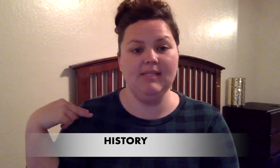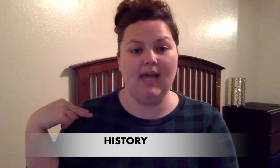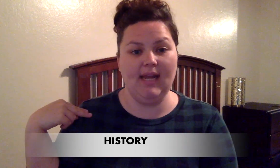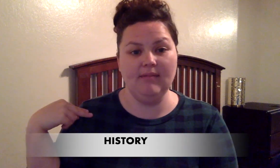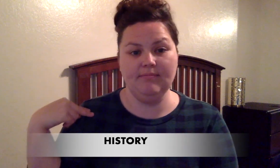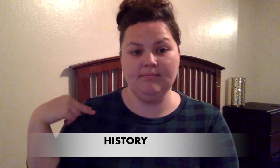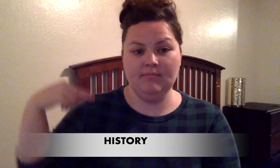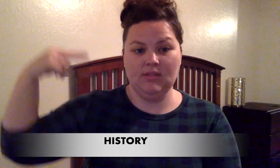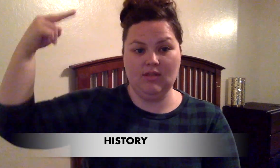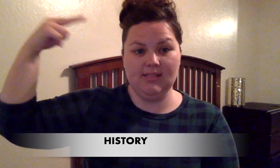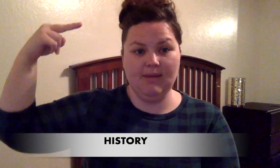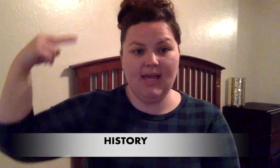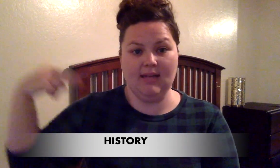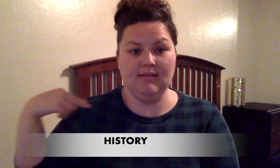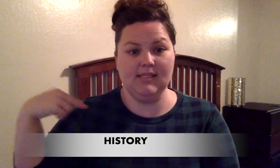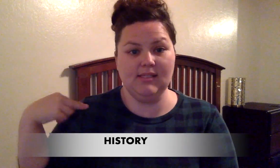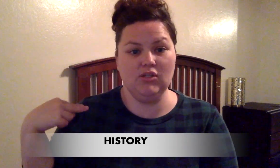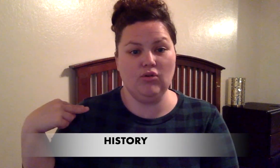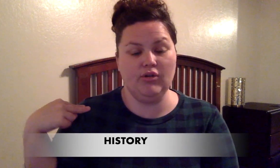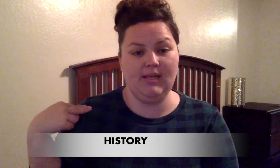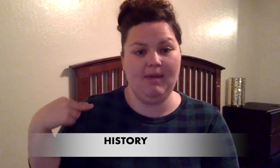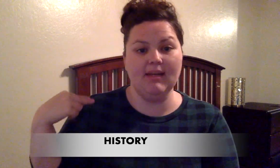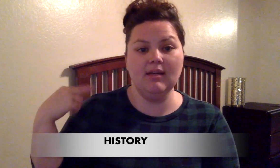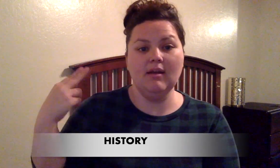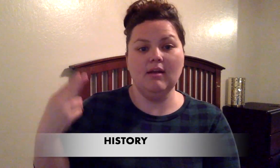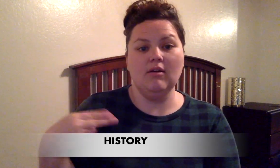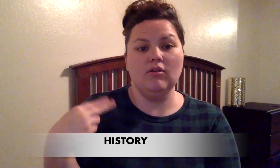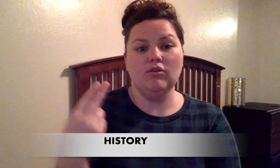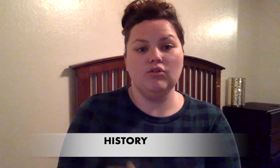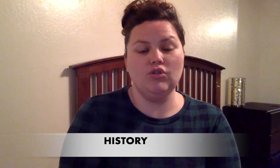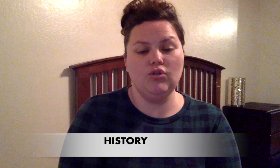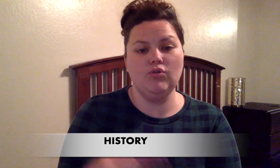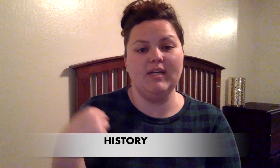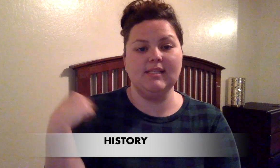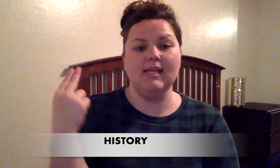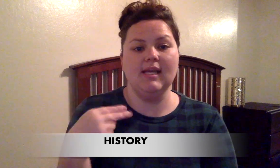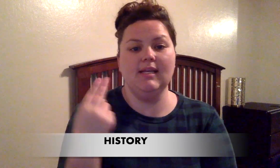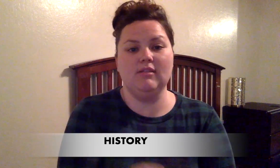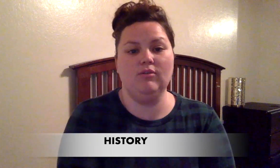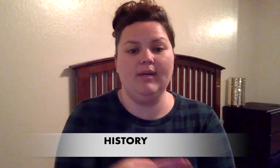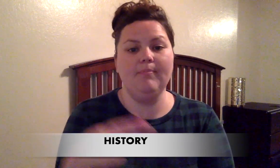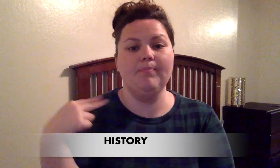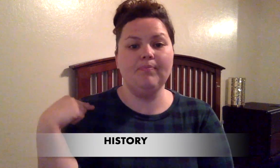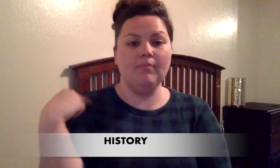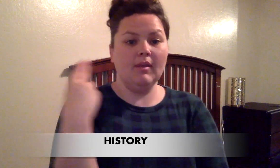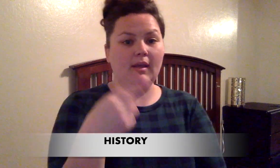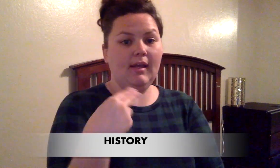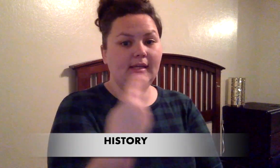side. This is my hand, this is the shoulder, same hand. Two twists, history,